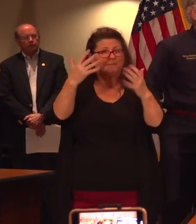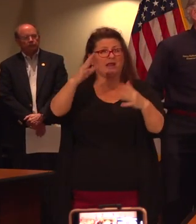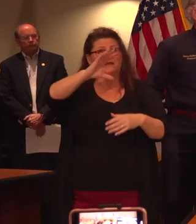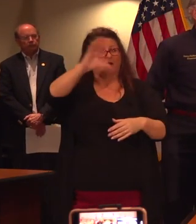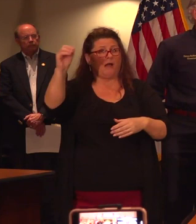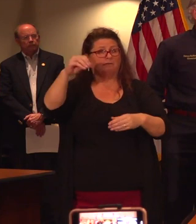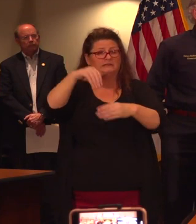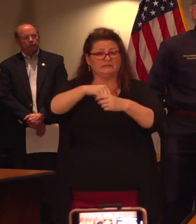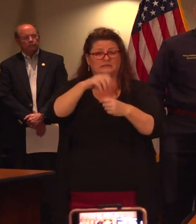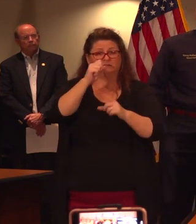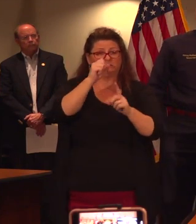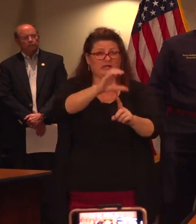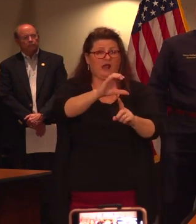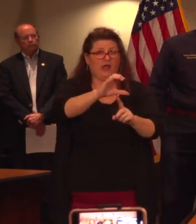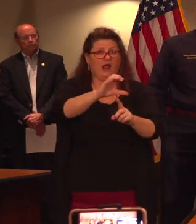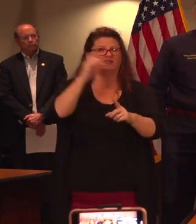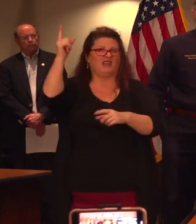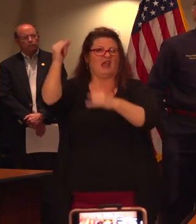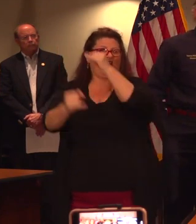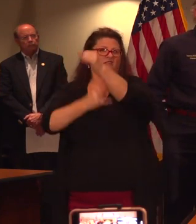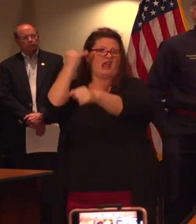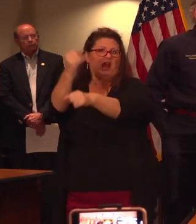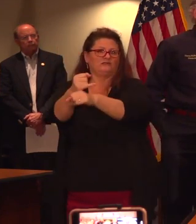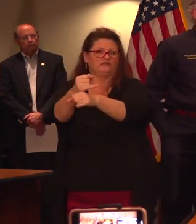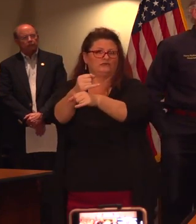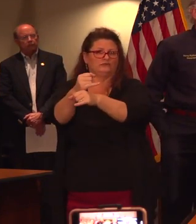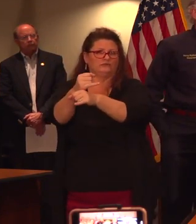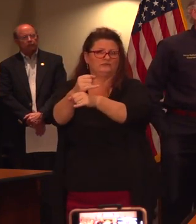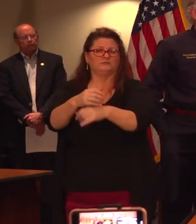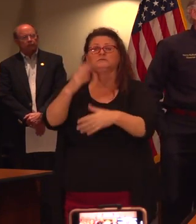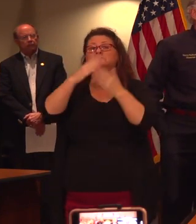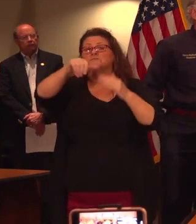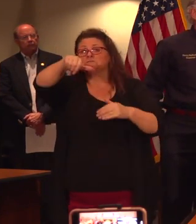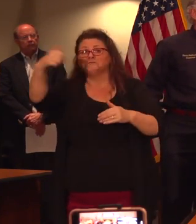South Carolina that have plants in other parts of the world that have already gone through